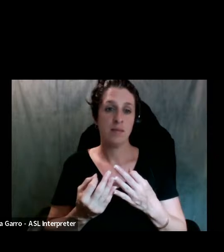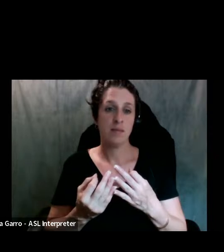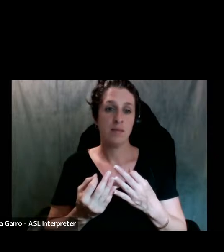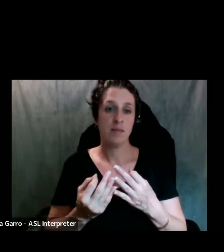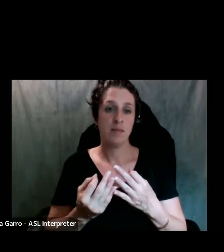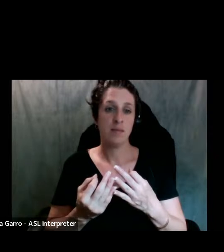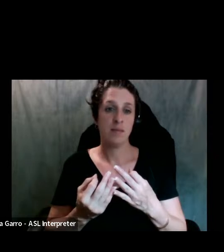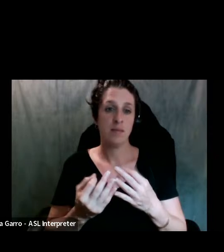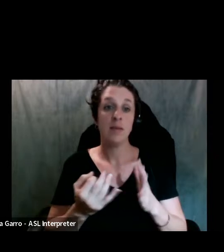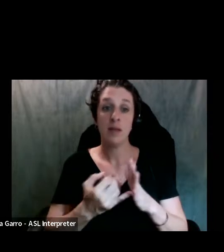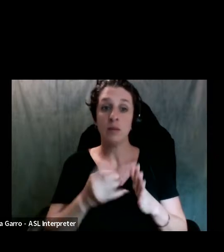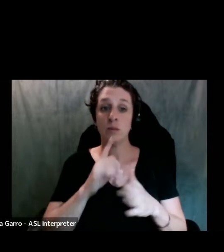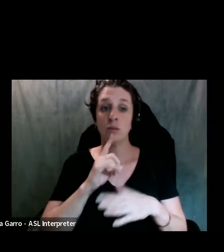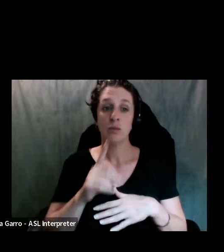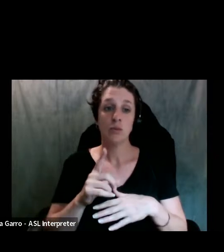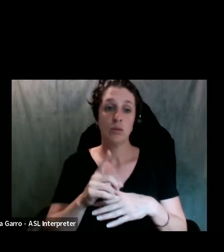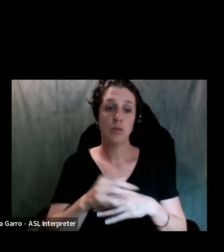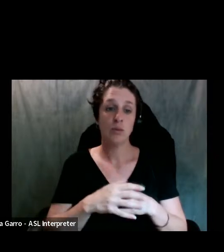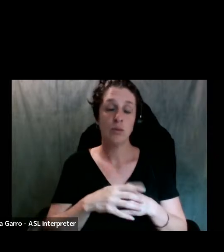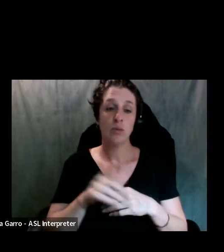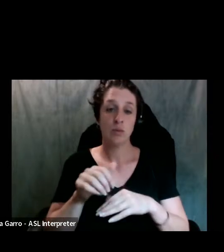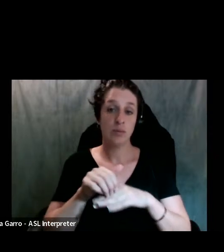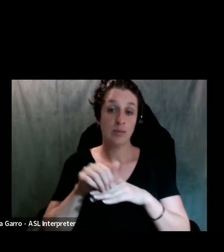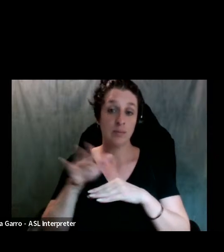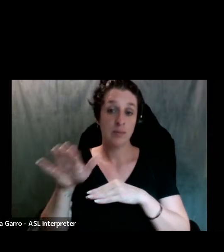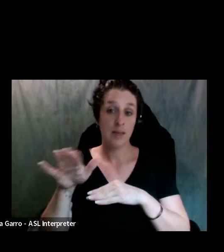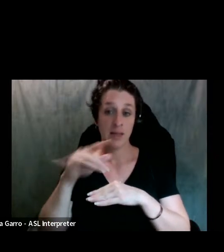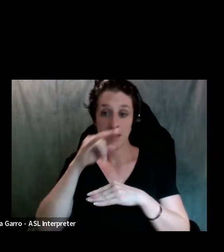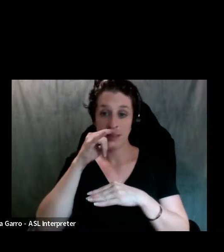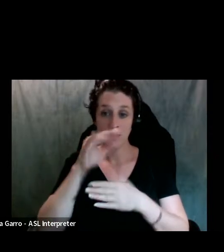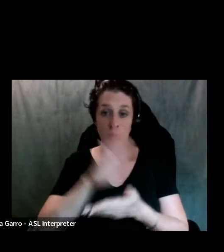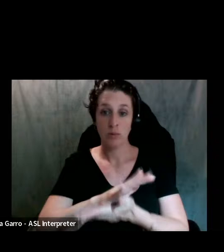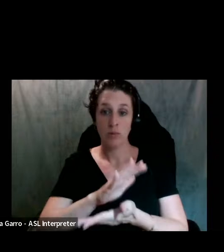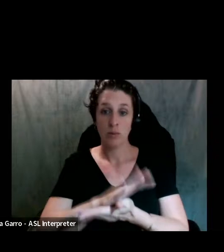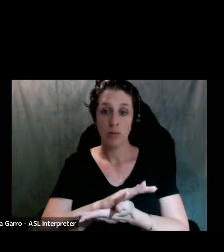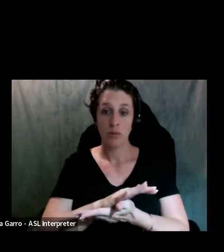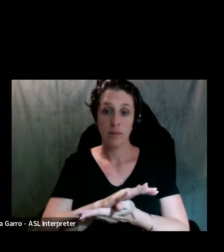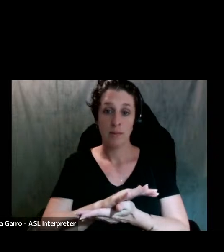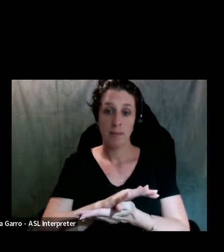it's true, like you send your kids to school to be